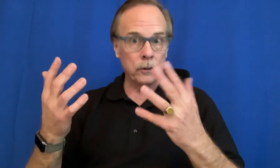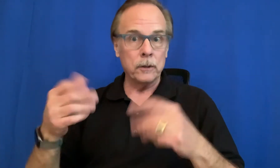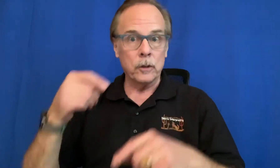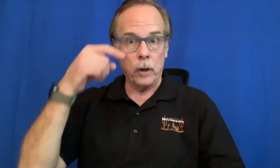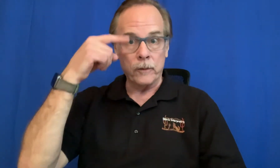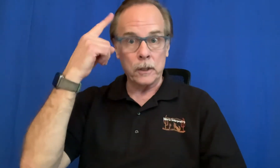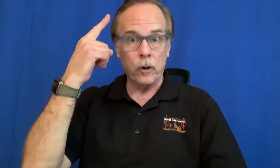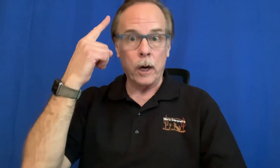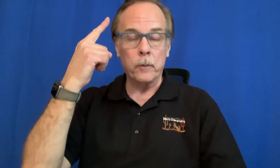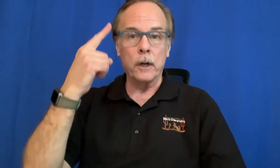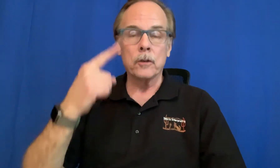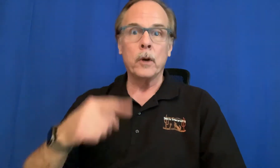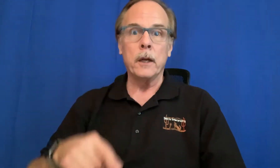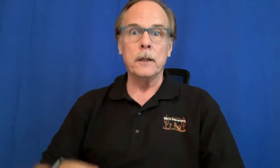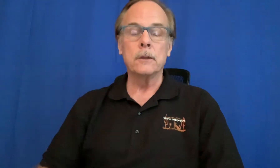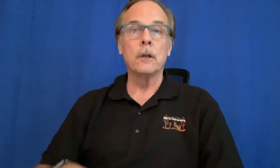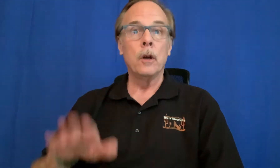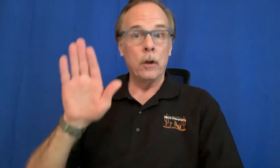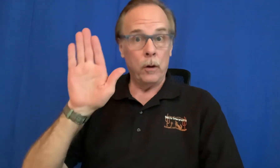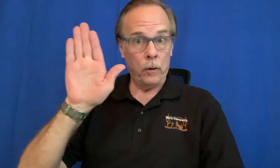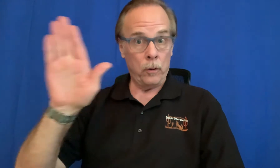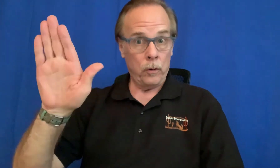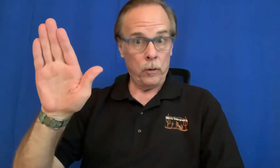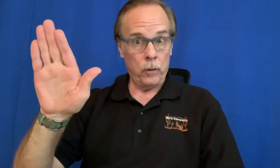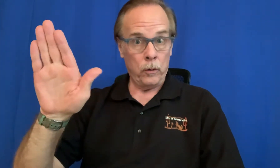so obviously our eyebrows are raised.